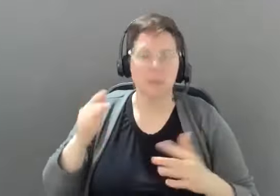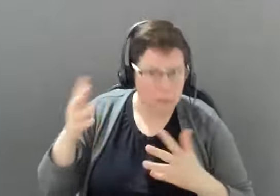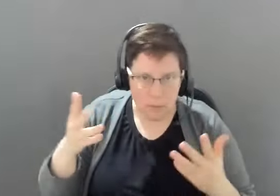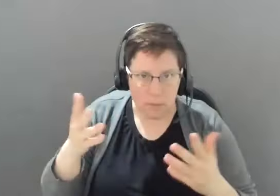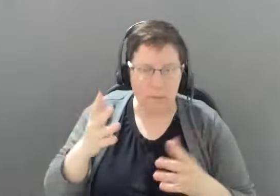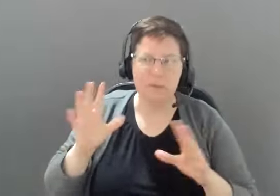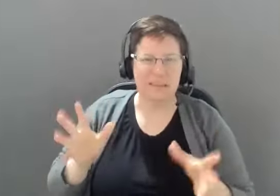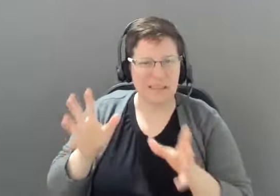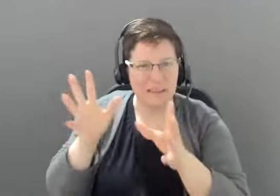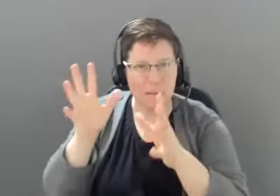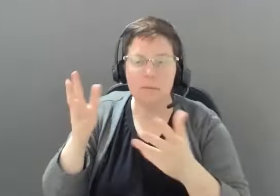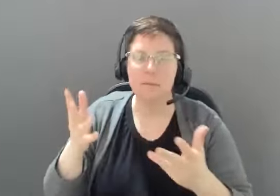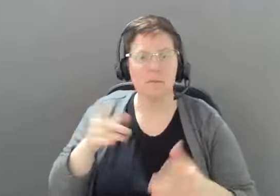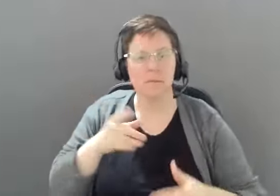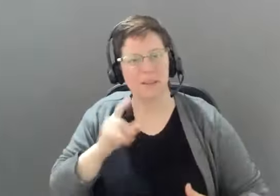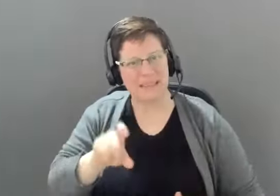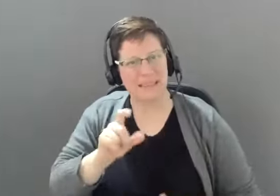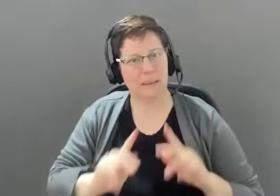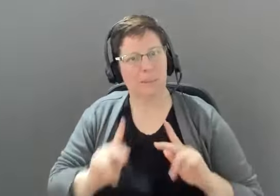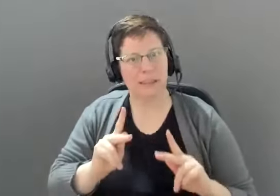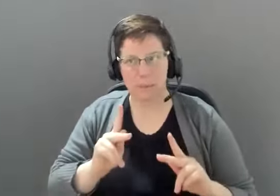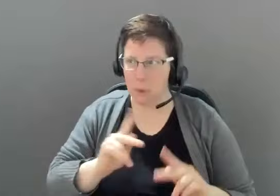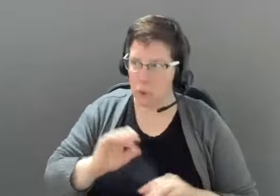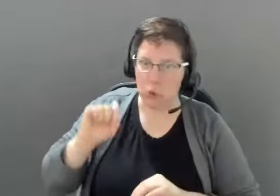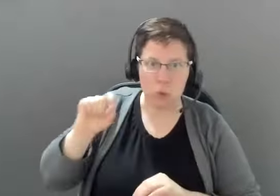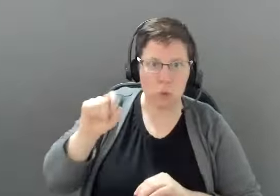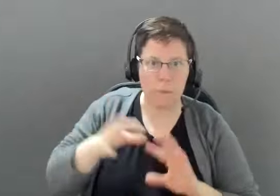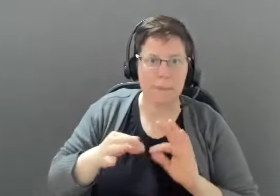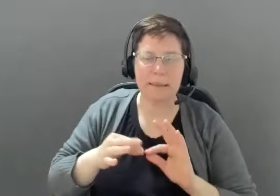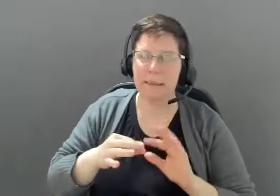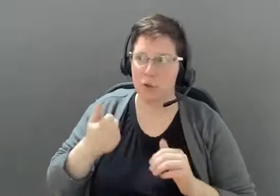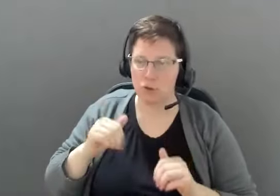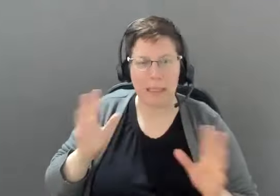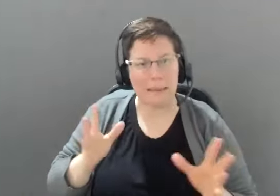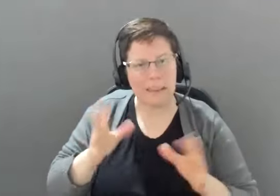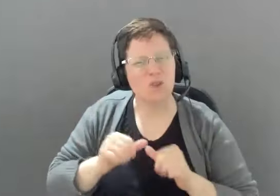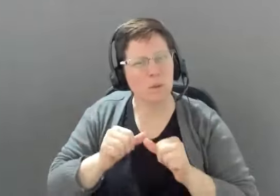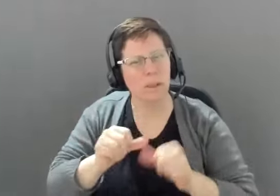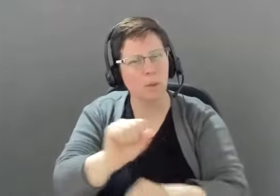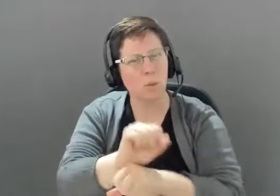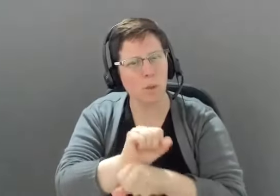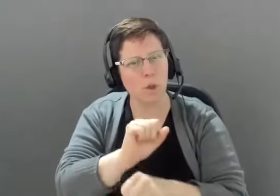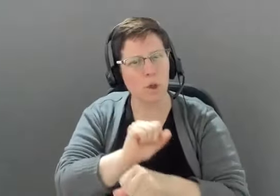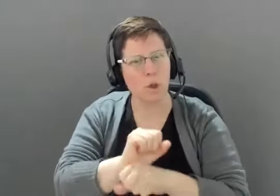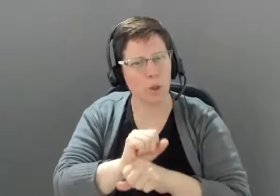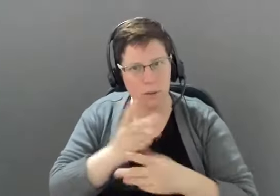you take up the work to just send some messages or get in touch with the ministers in your